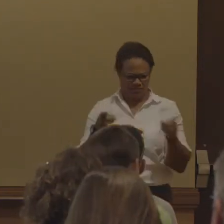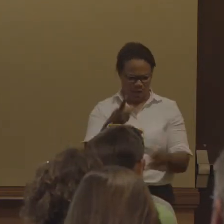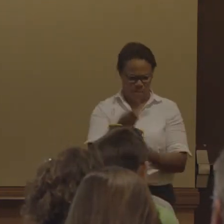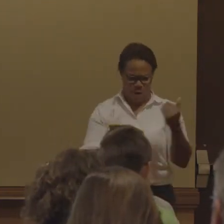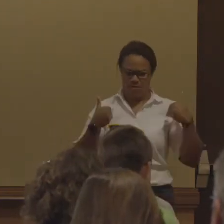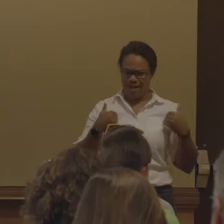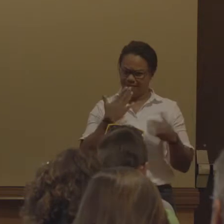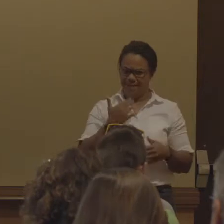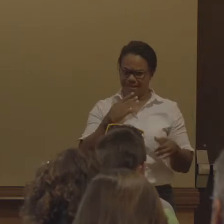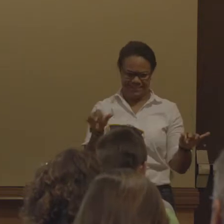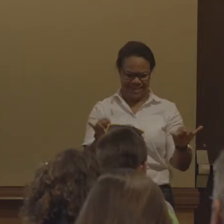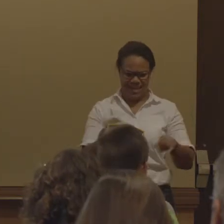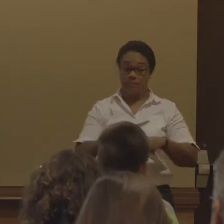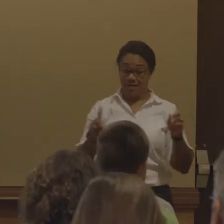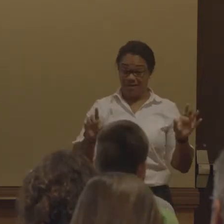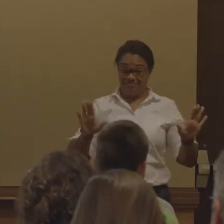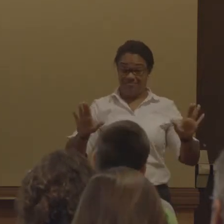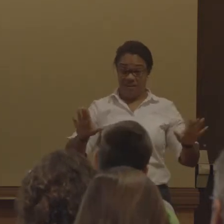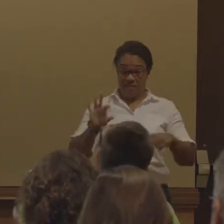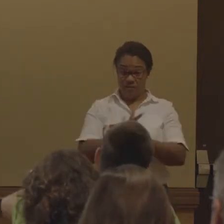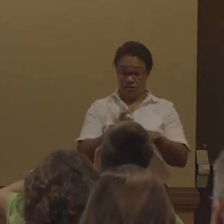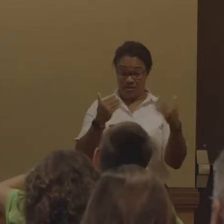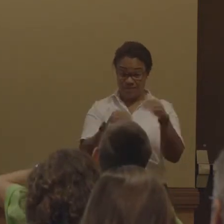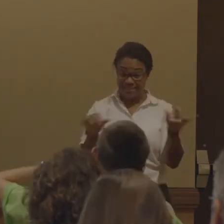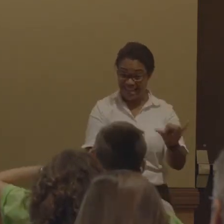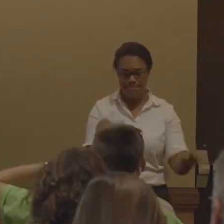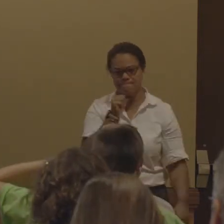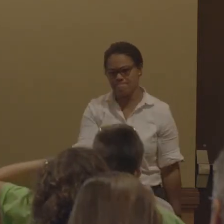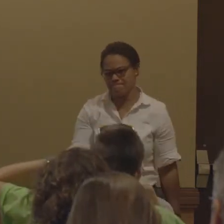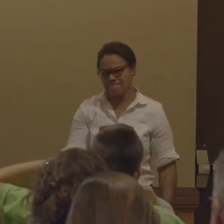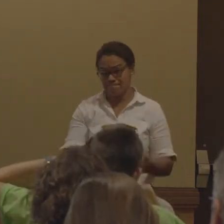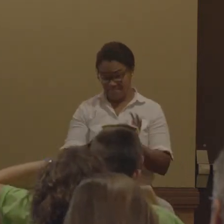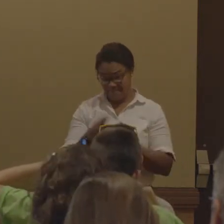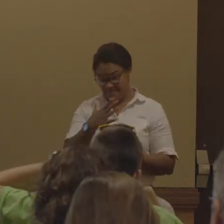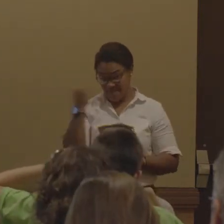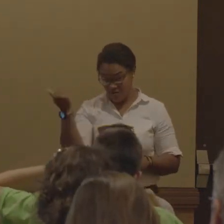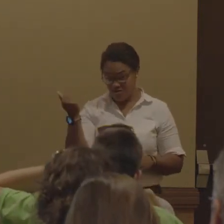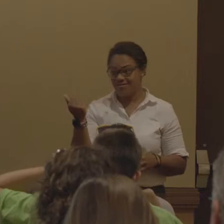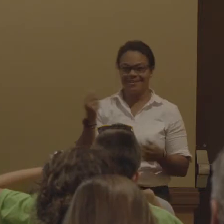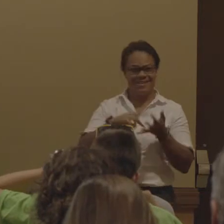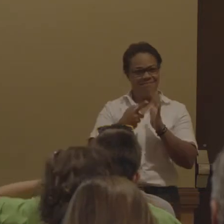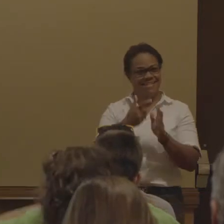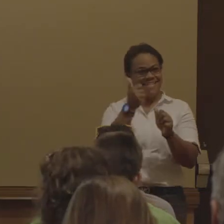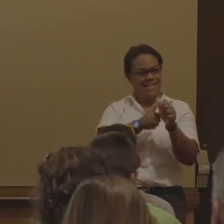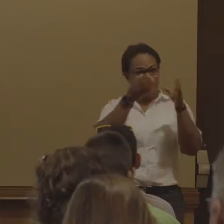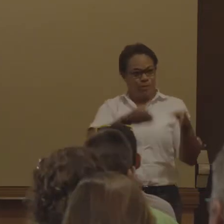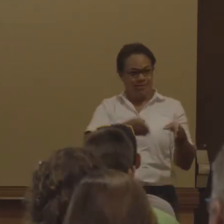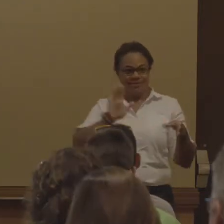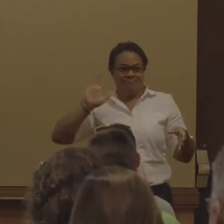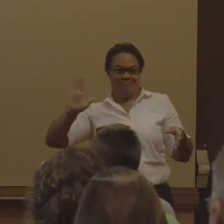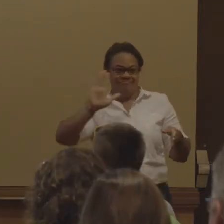but two very different functional limitations to employment. So does that make it better about how not every person comes in